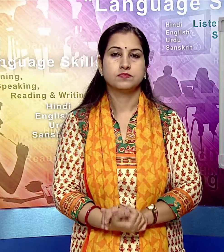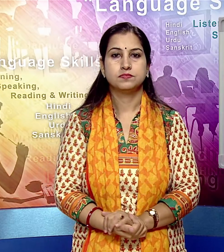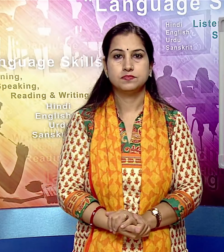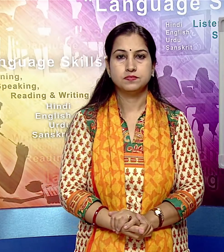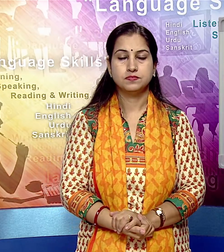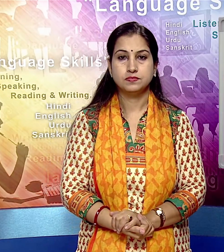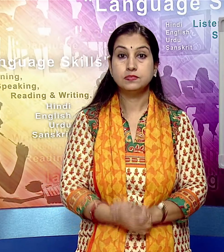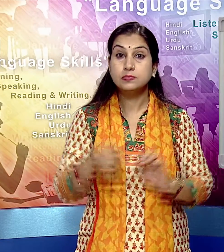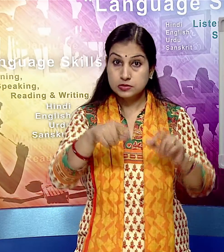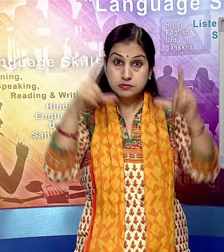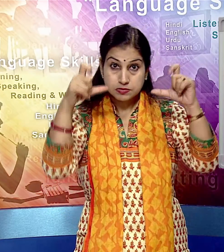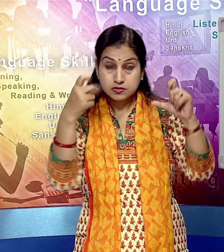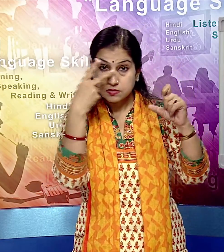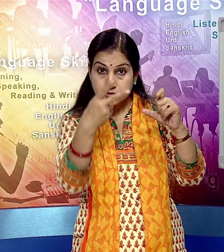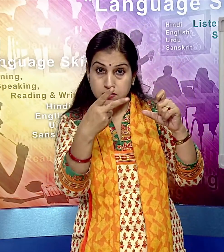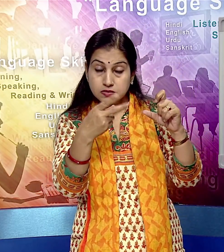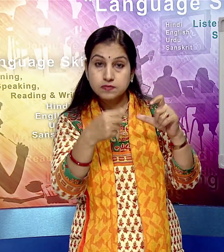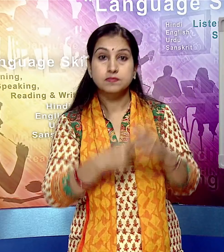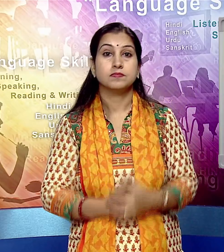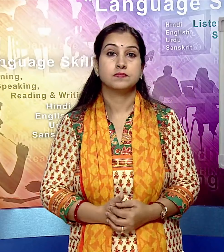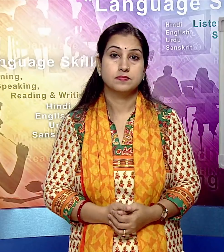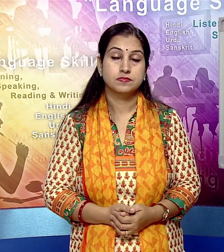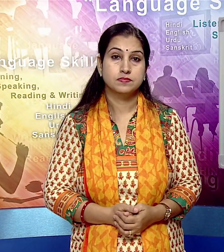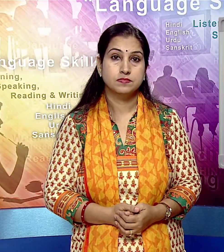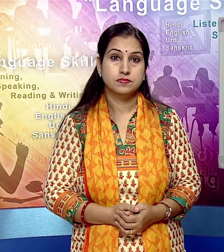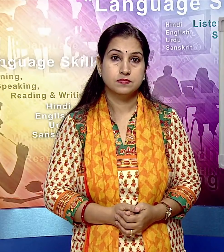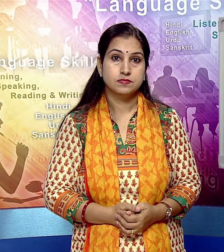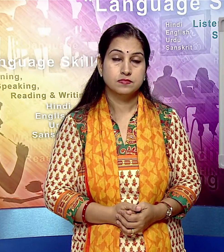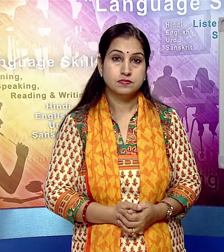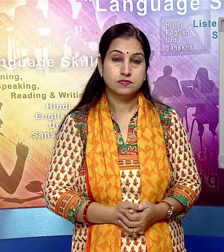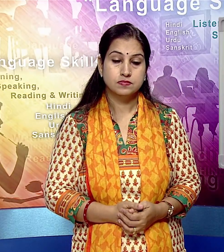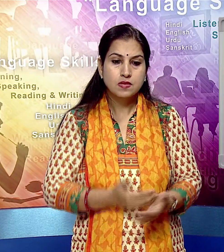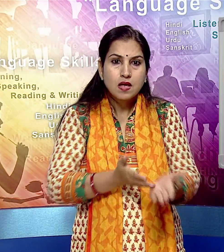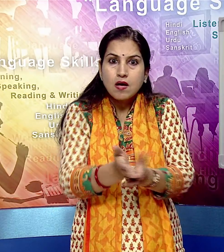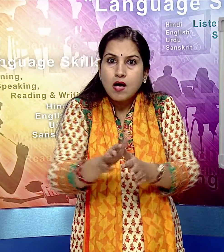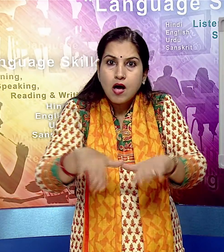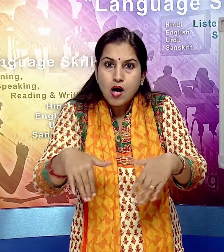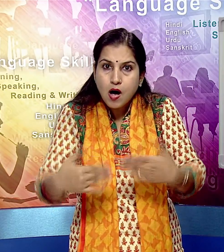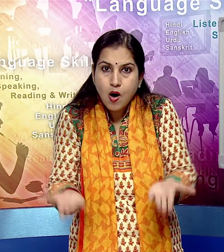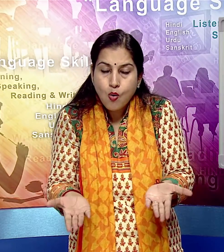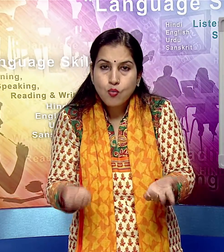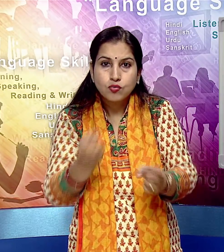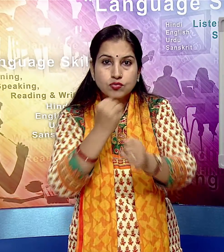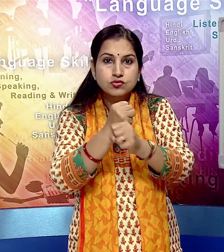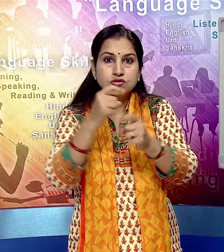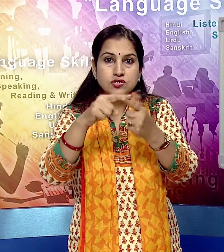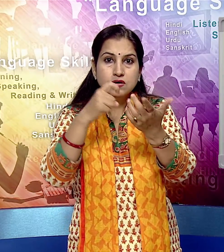In this picture, you can see the process of germination. It